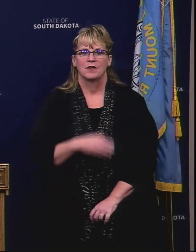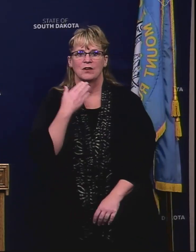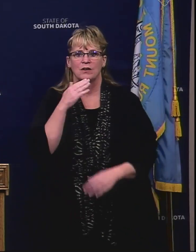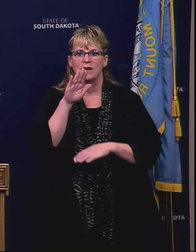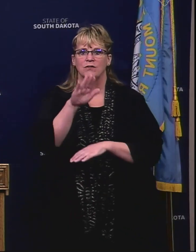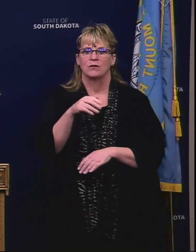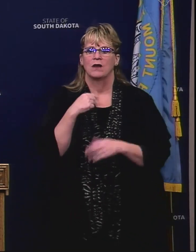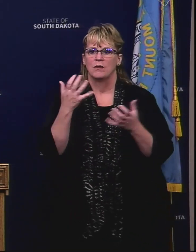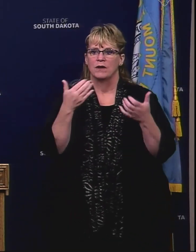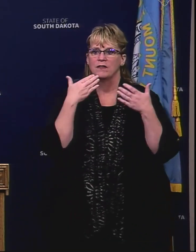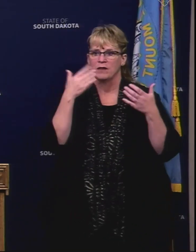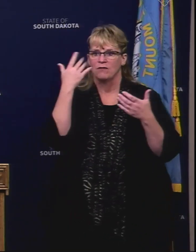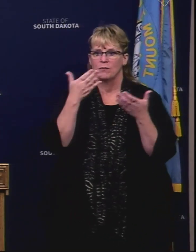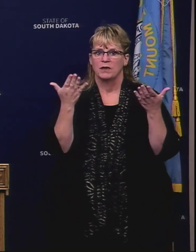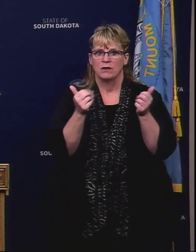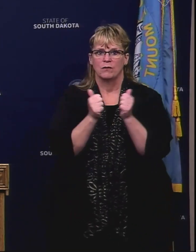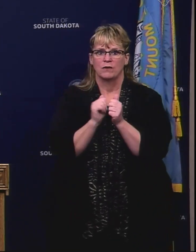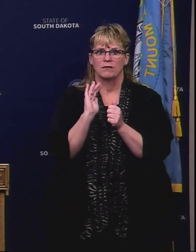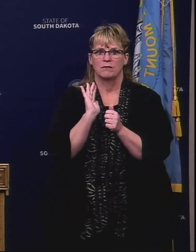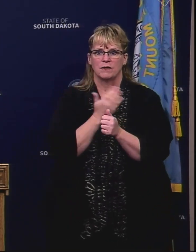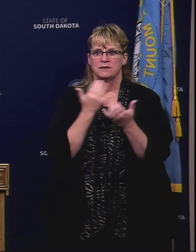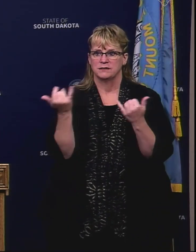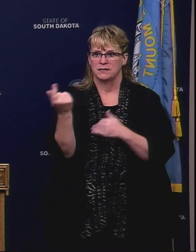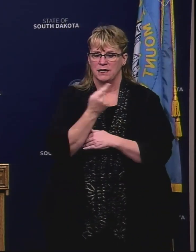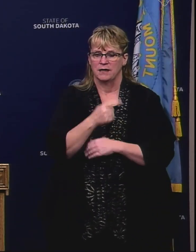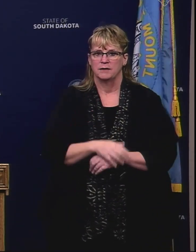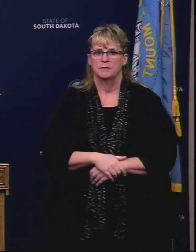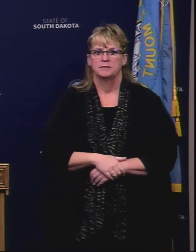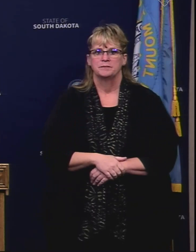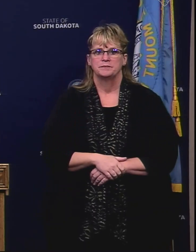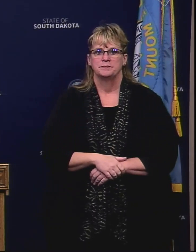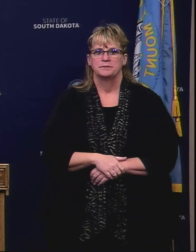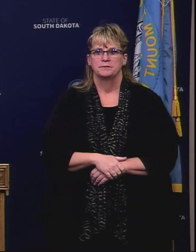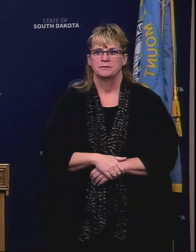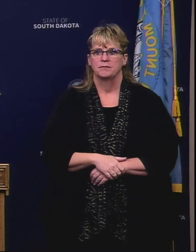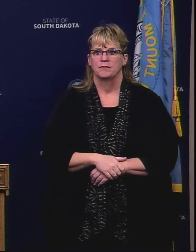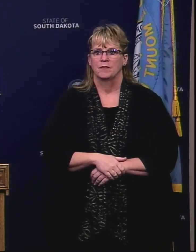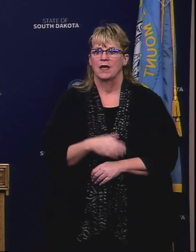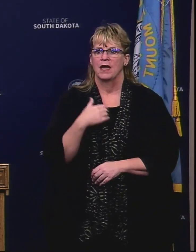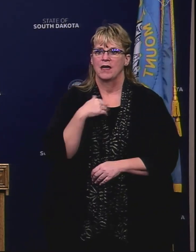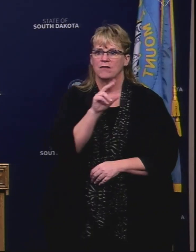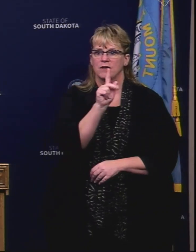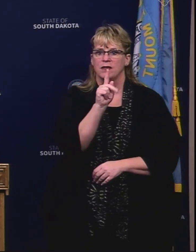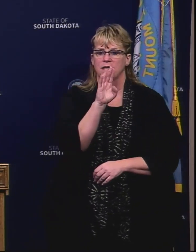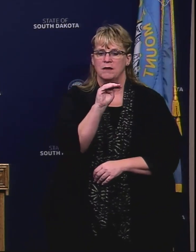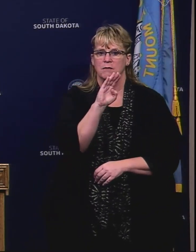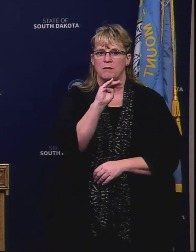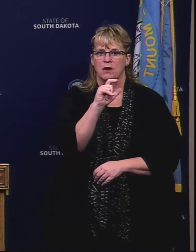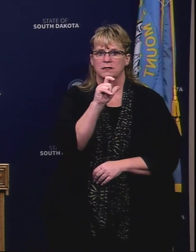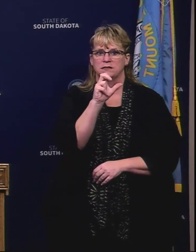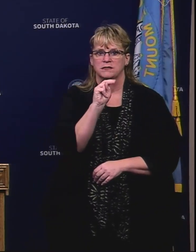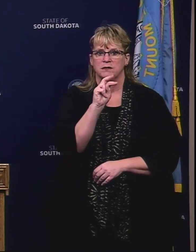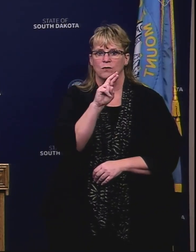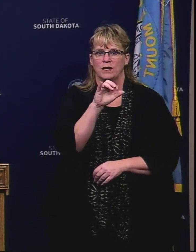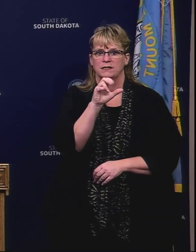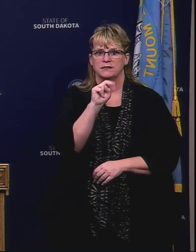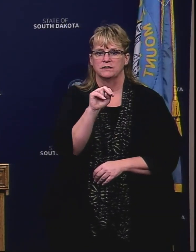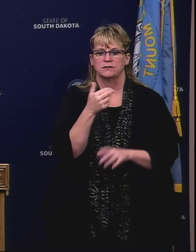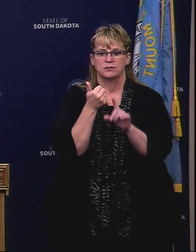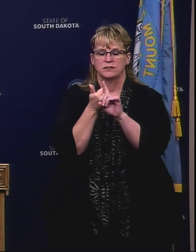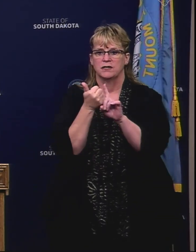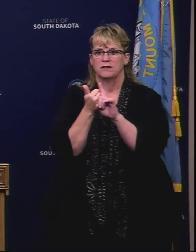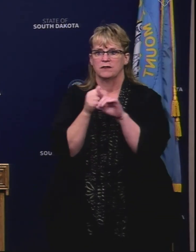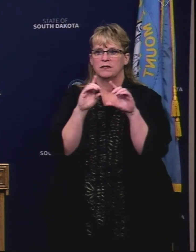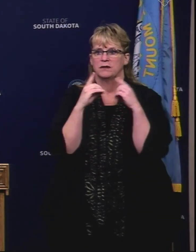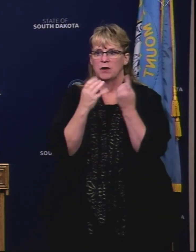Good afternoon. I want to thank you all for joining us here today. I am accompanied by Kim Malzum-Risden, our Secretary